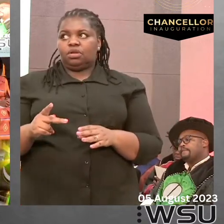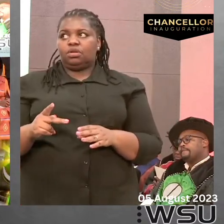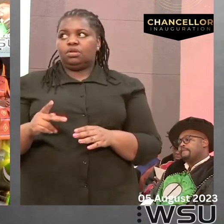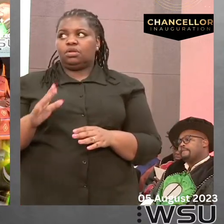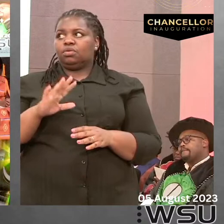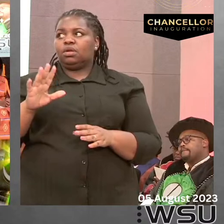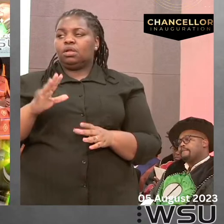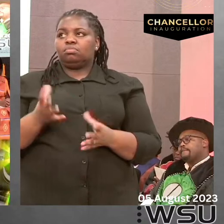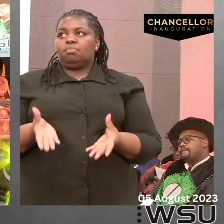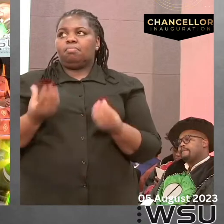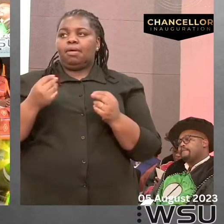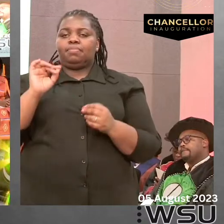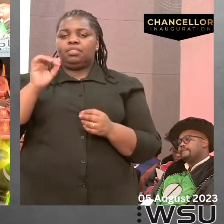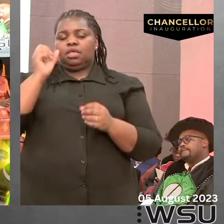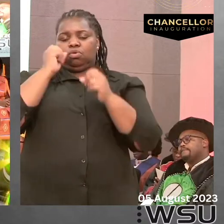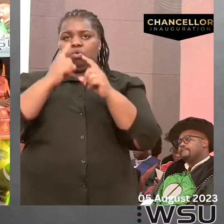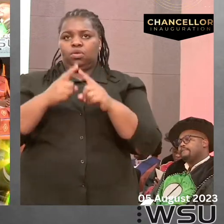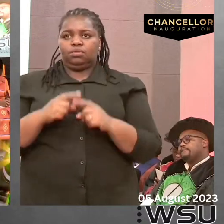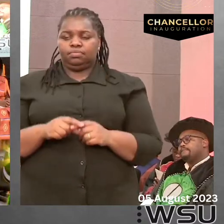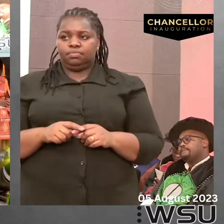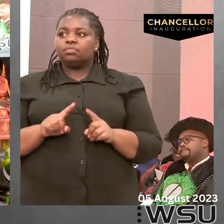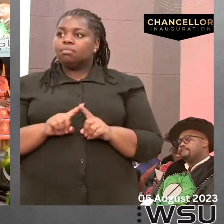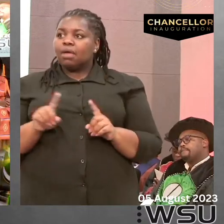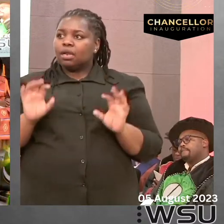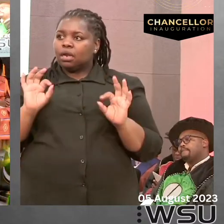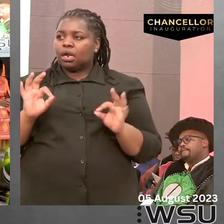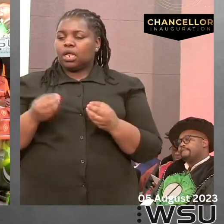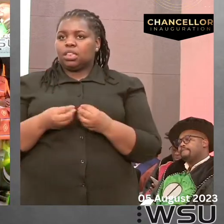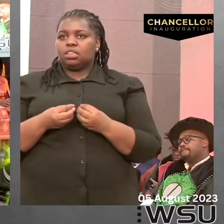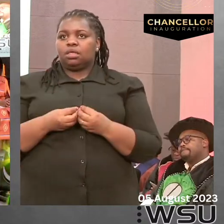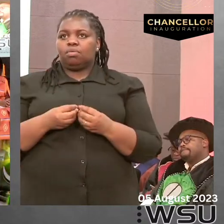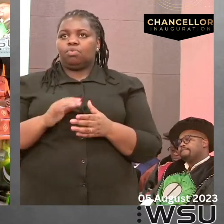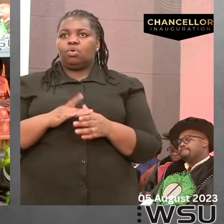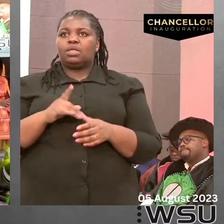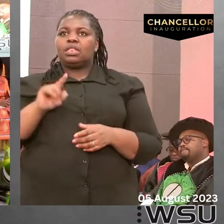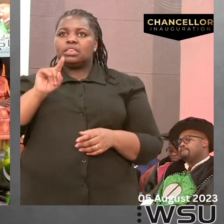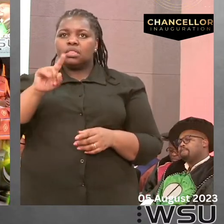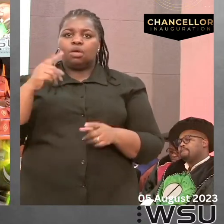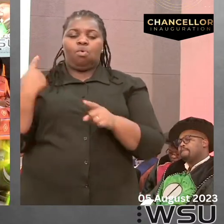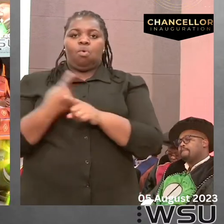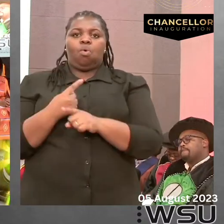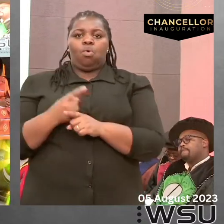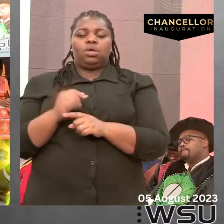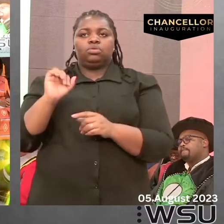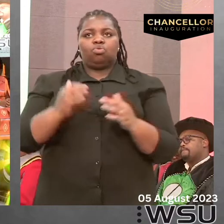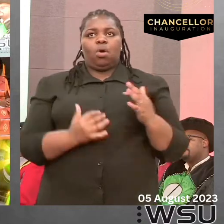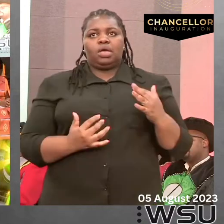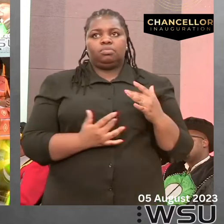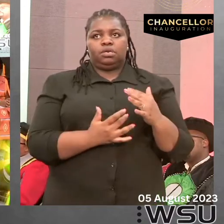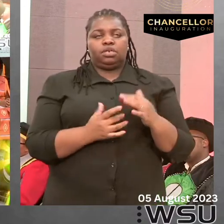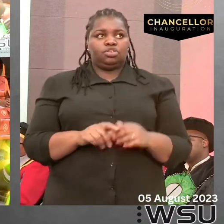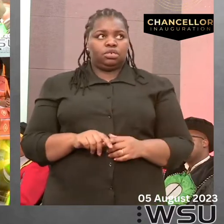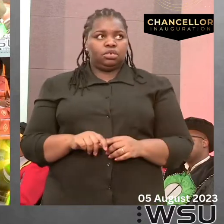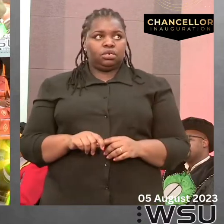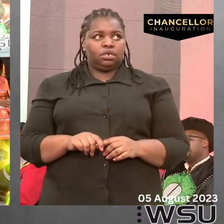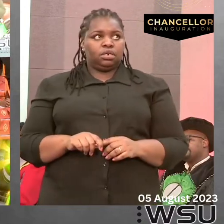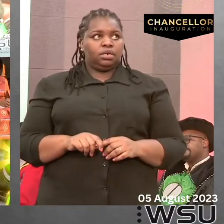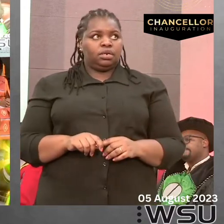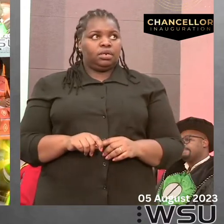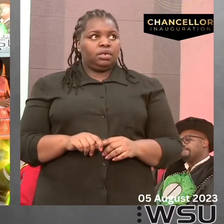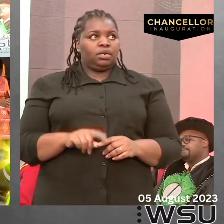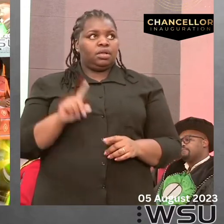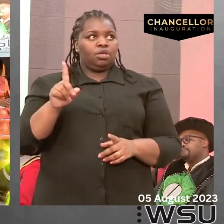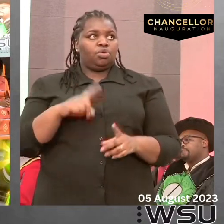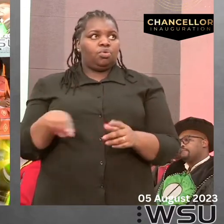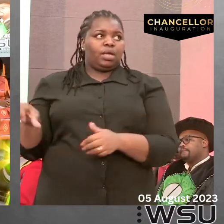without accomplishing that goal. But the great thing, because that was always your aspiration, you came